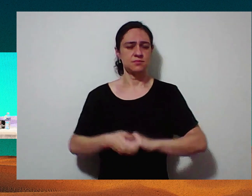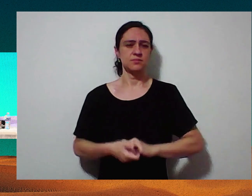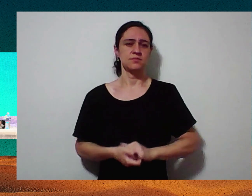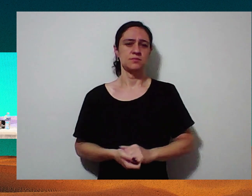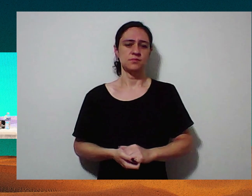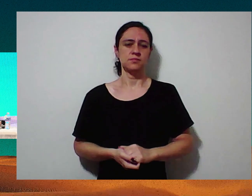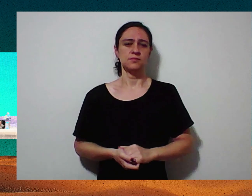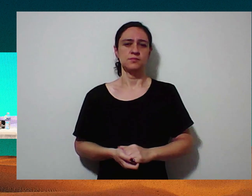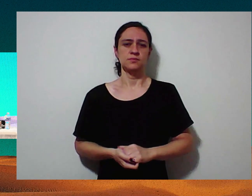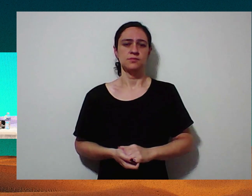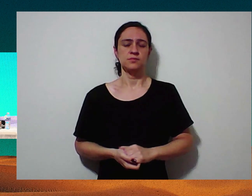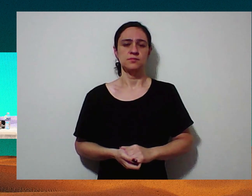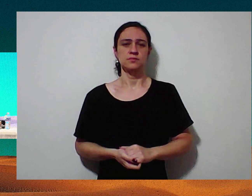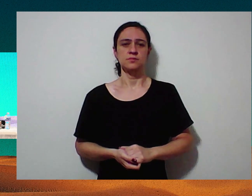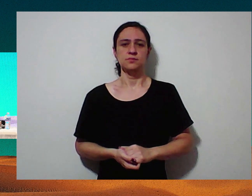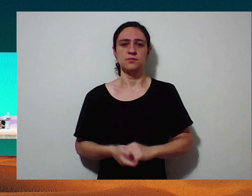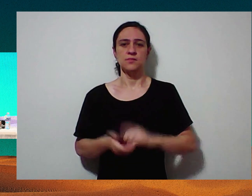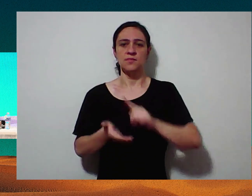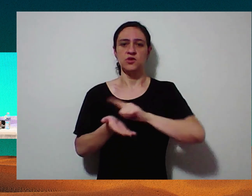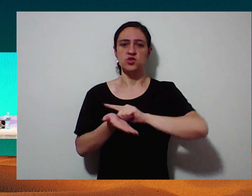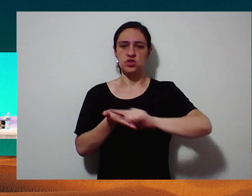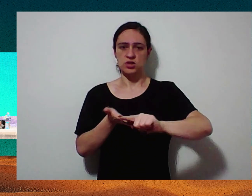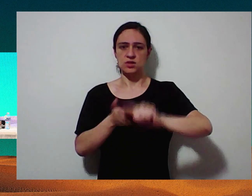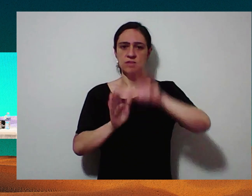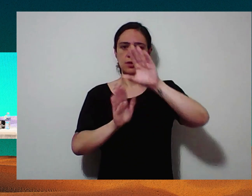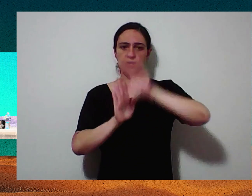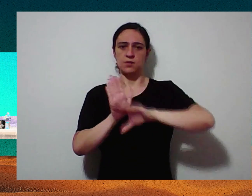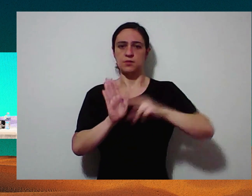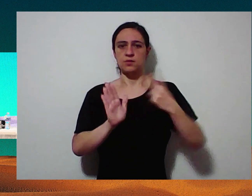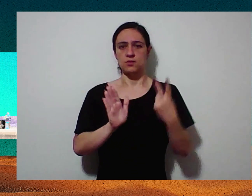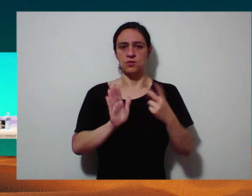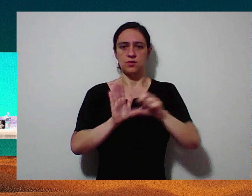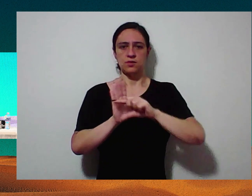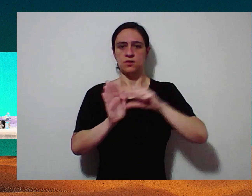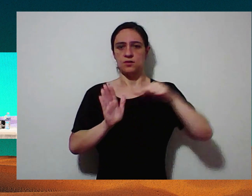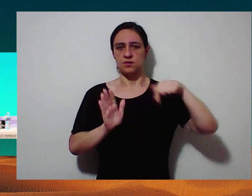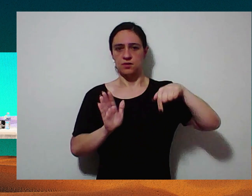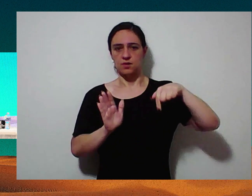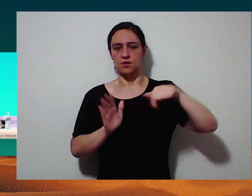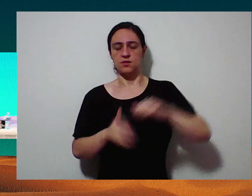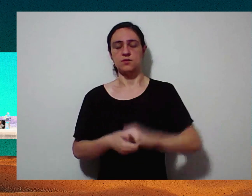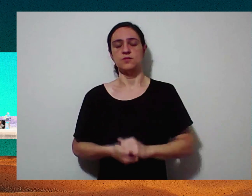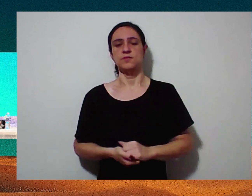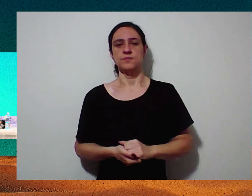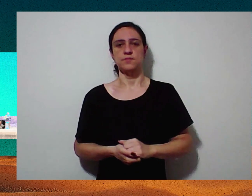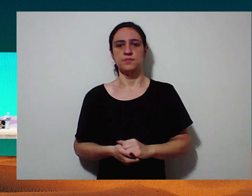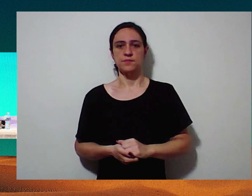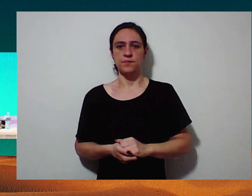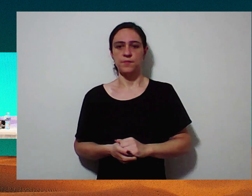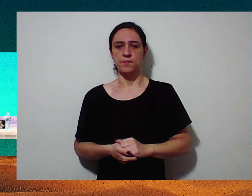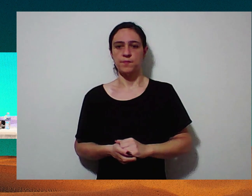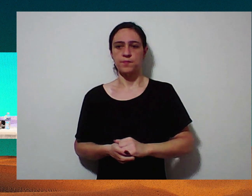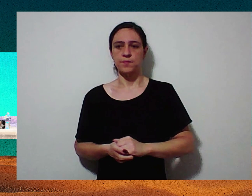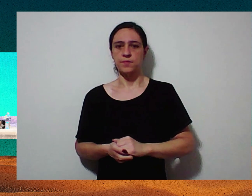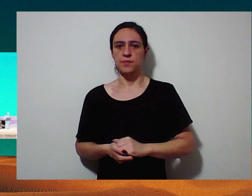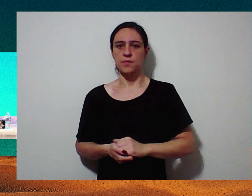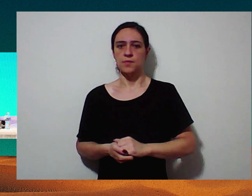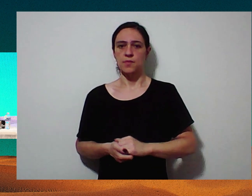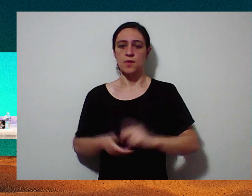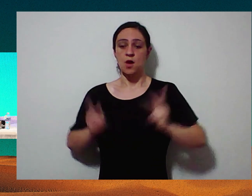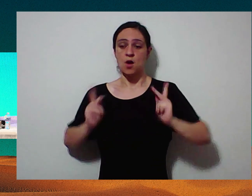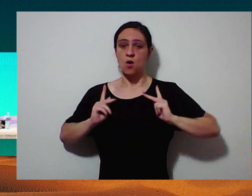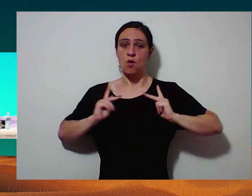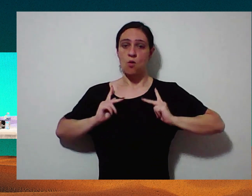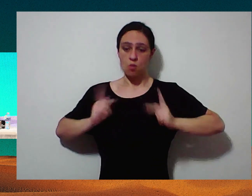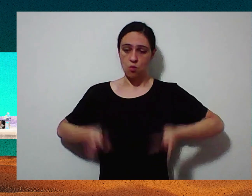way. Gênesis 2:7. Genesis 2:7. Ele soprou nas narinas do homem o